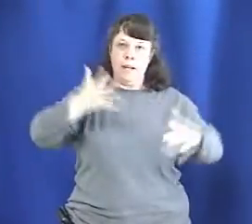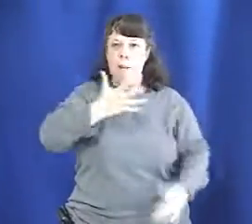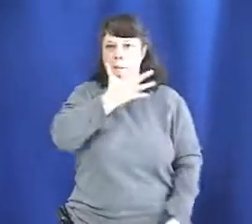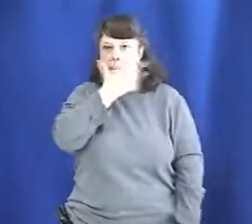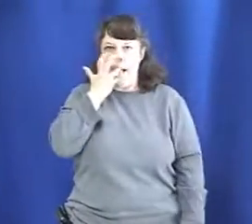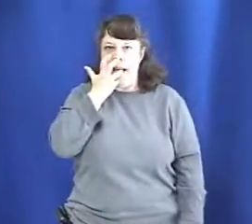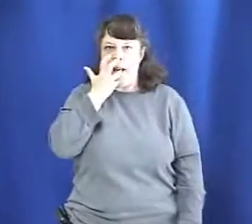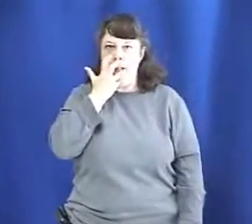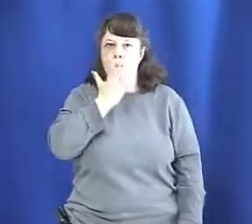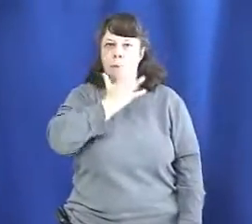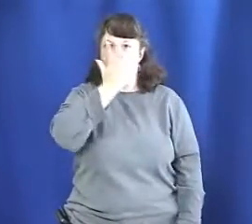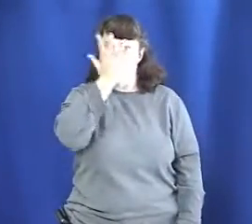Mad.